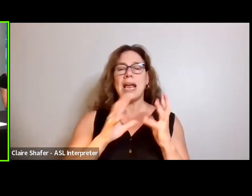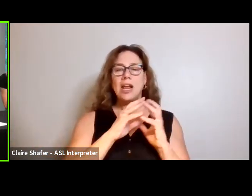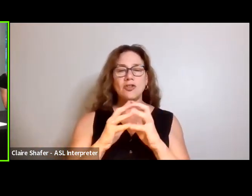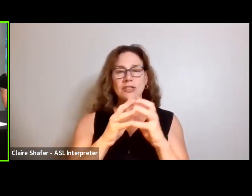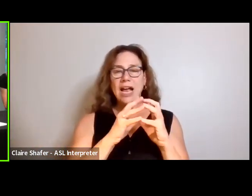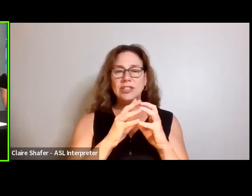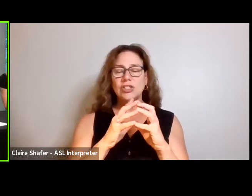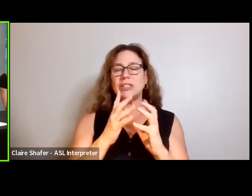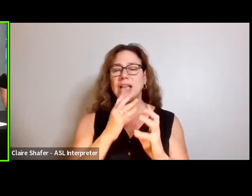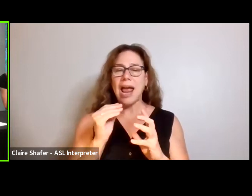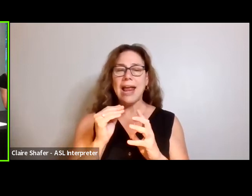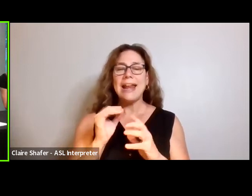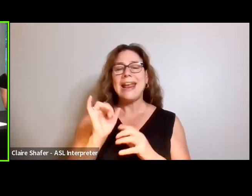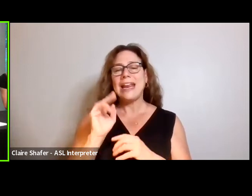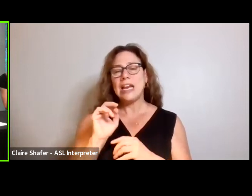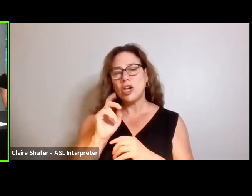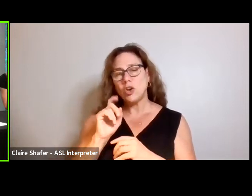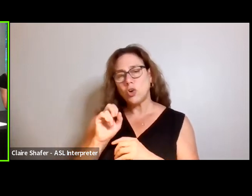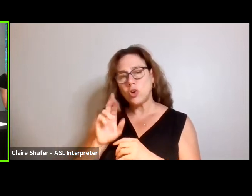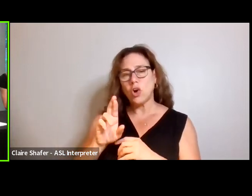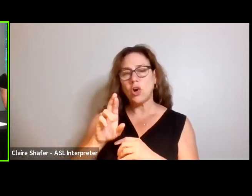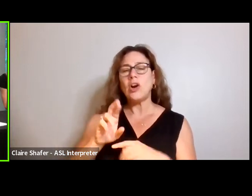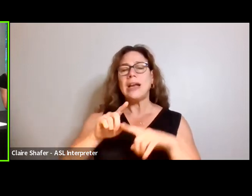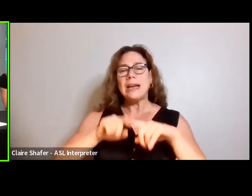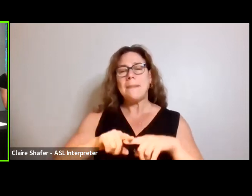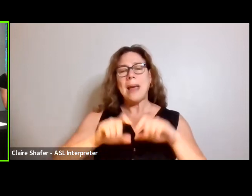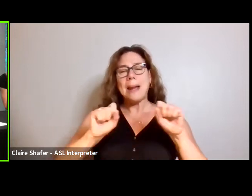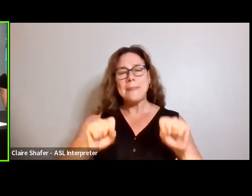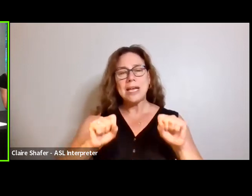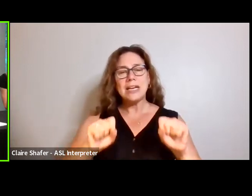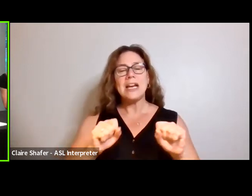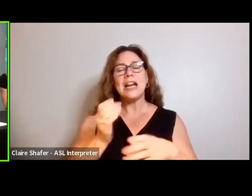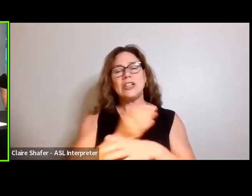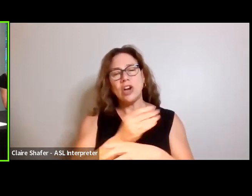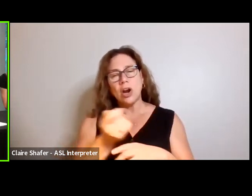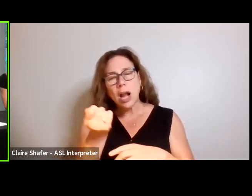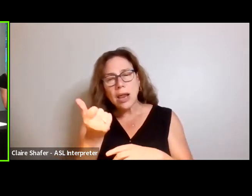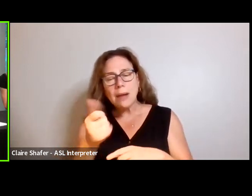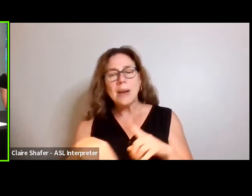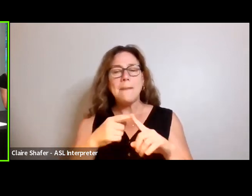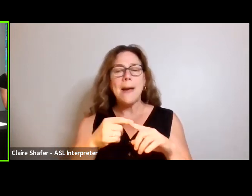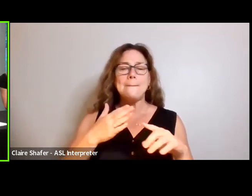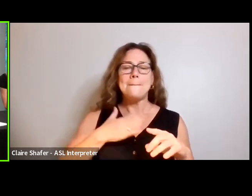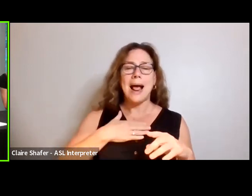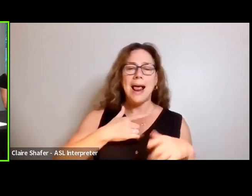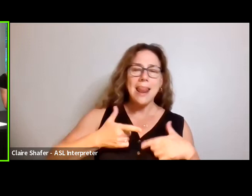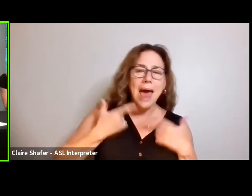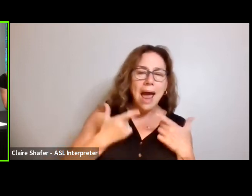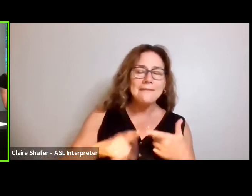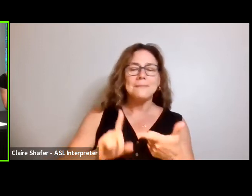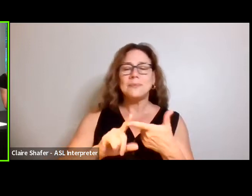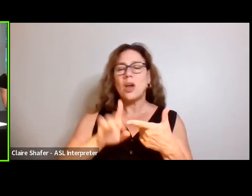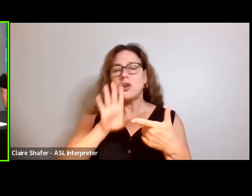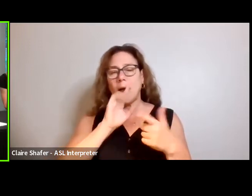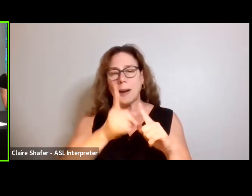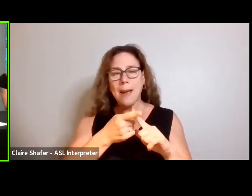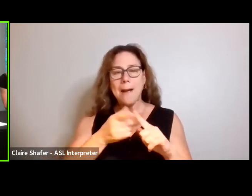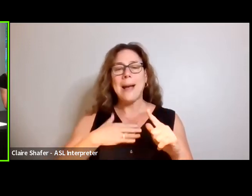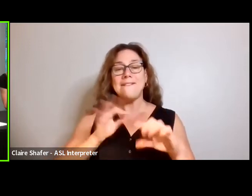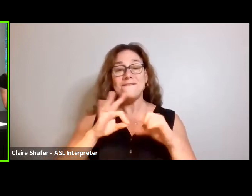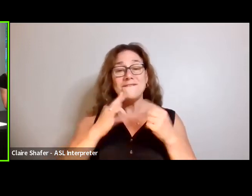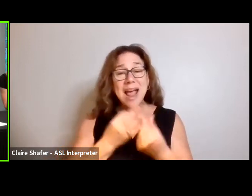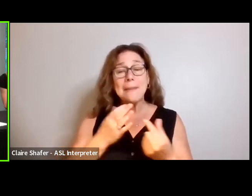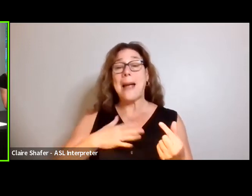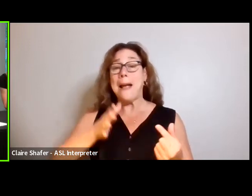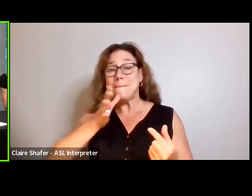Interdependability. I shared a little bit about my life. I used some metaphors around video games. I talked about my family. My parents were in attendance, which I was